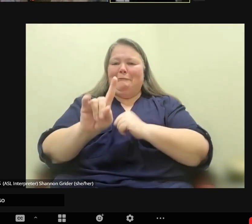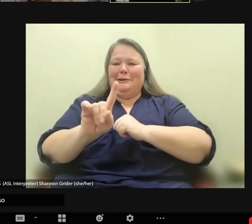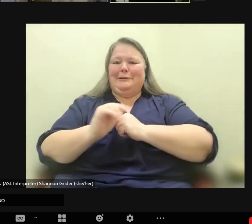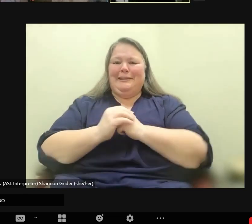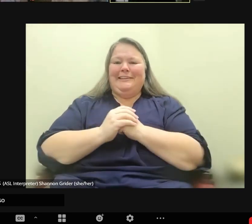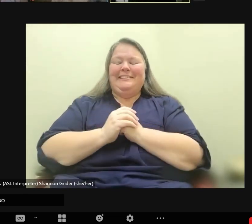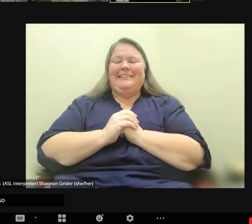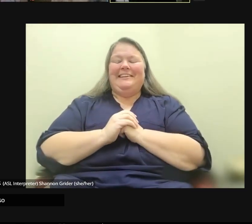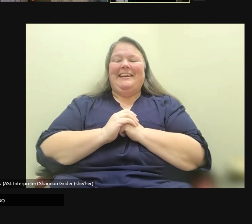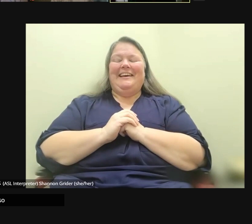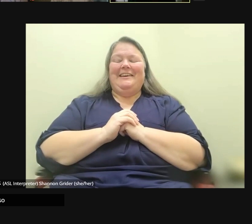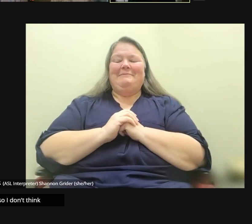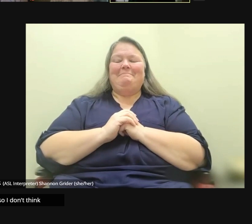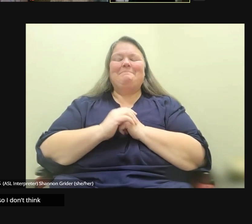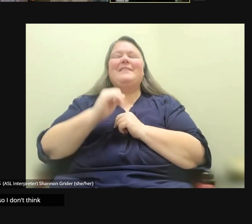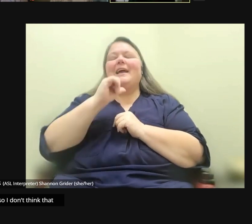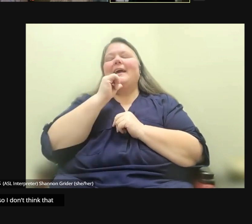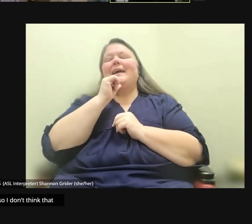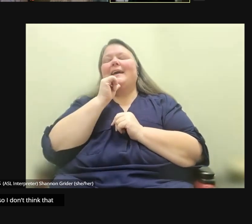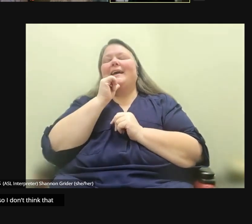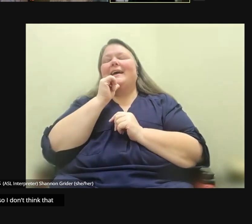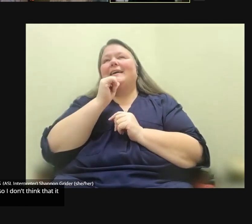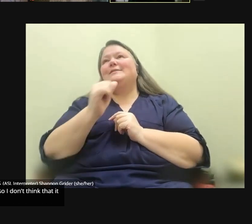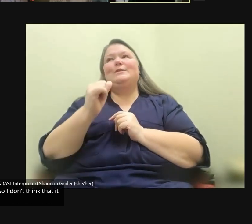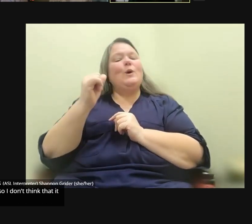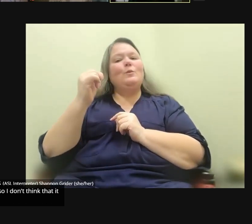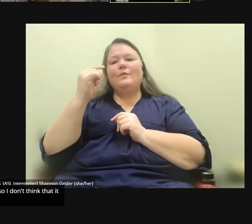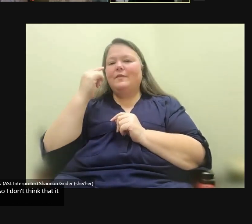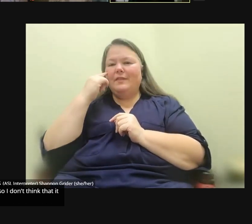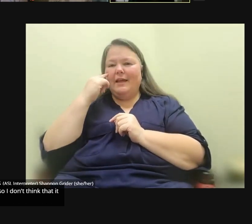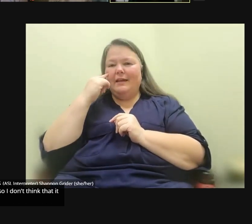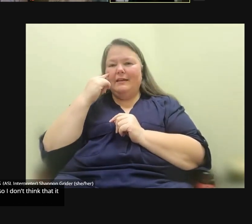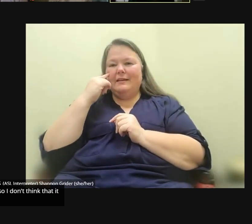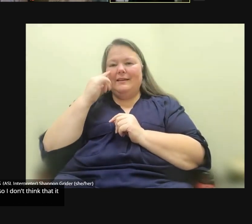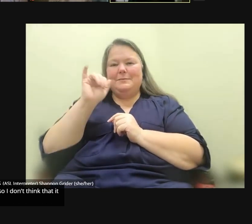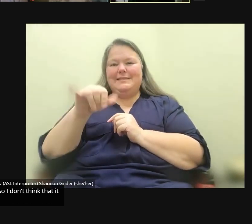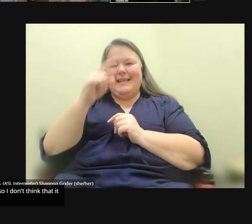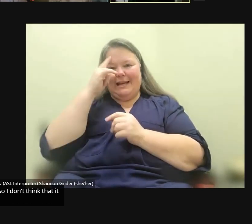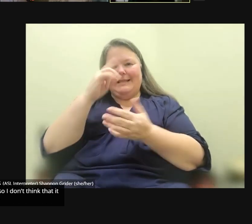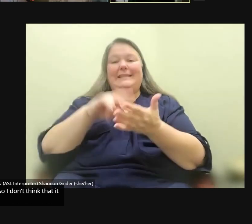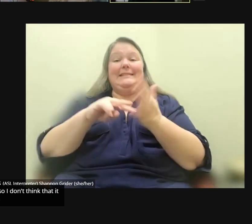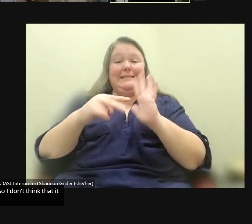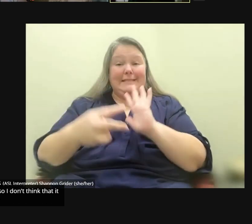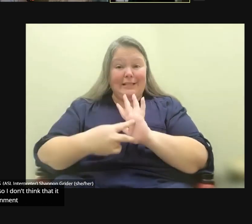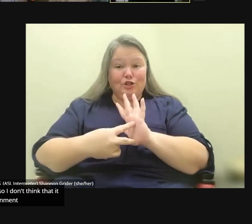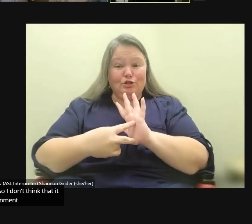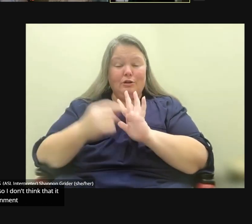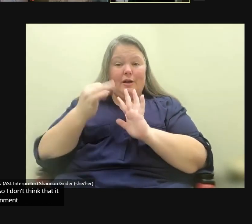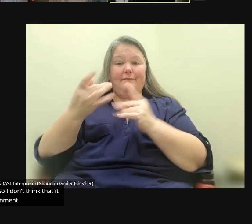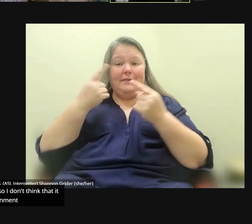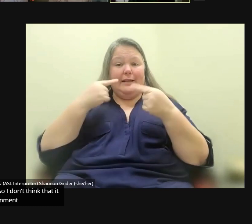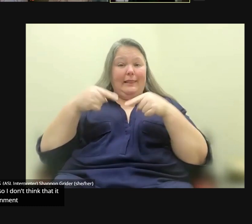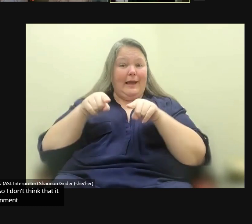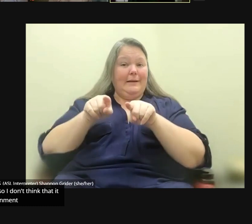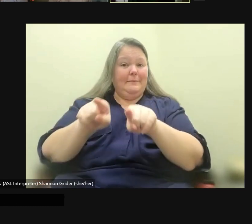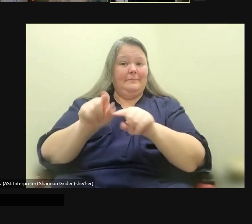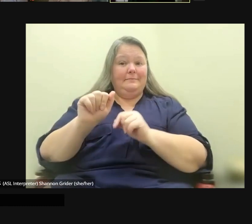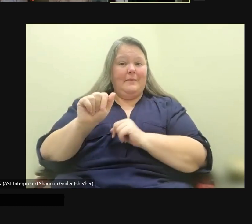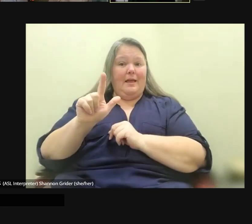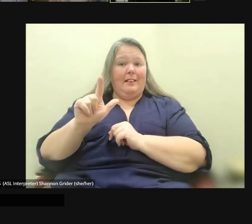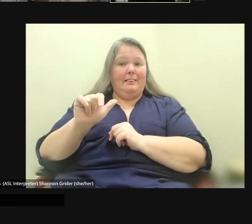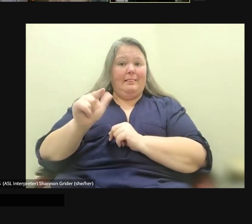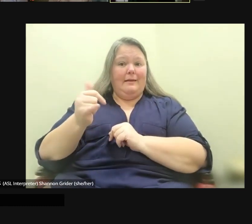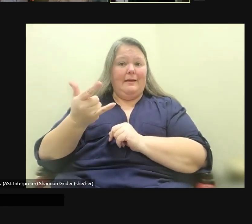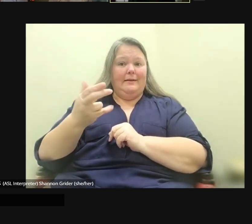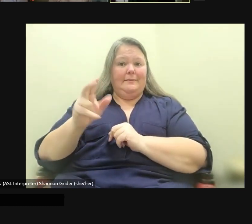don't think that it was that intentional of an alignment. I think that as we